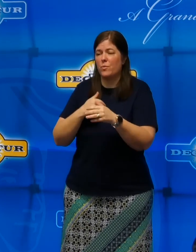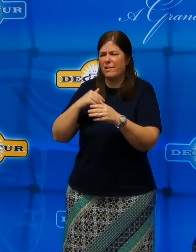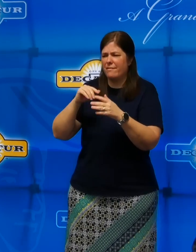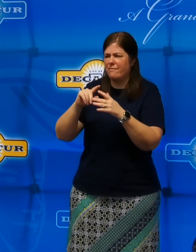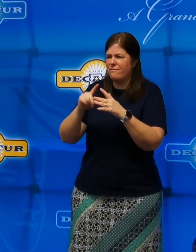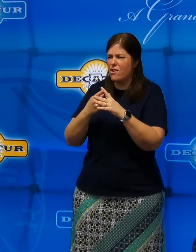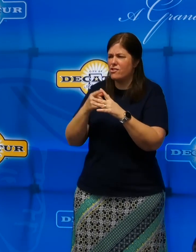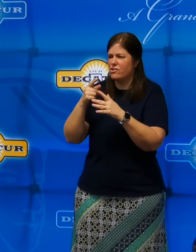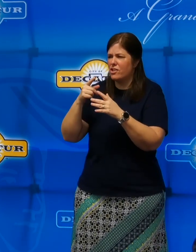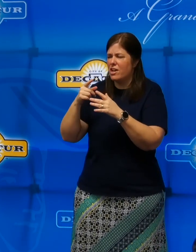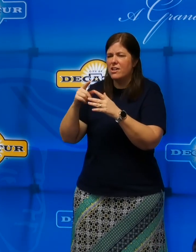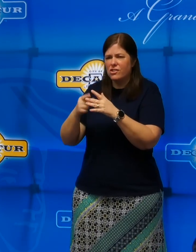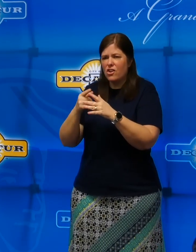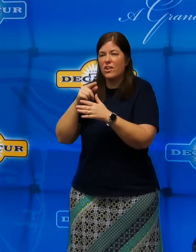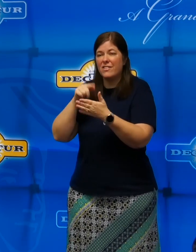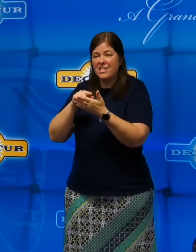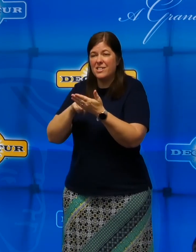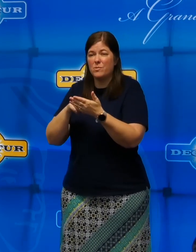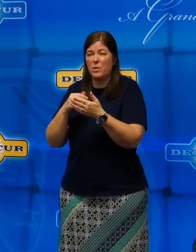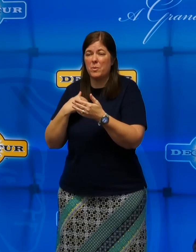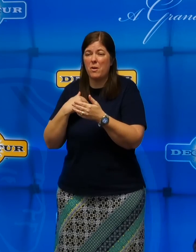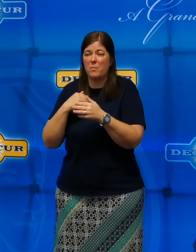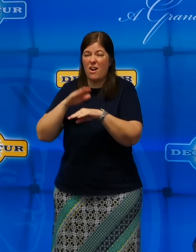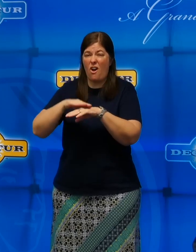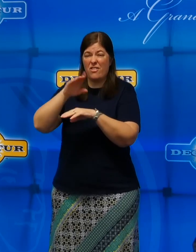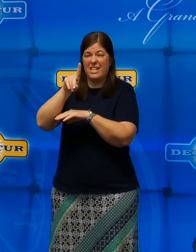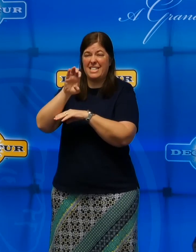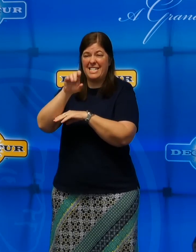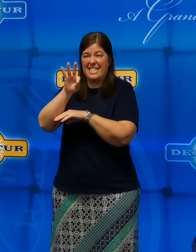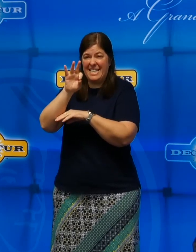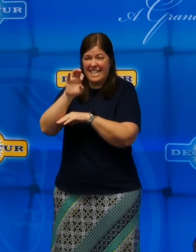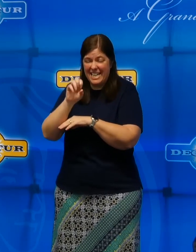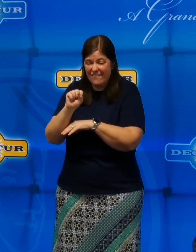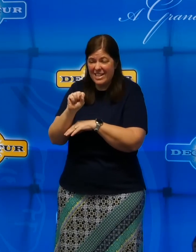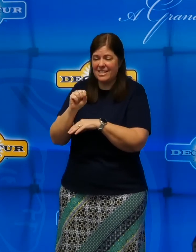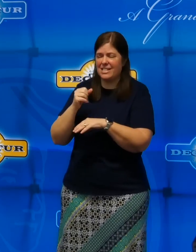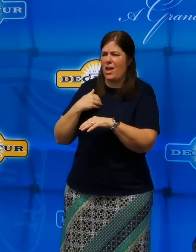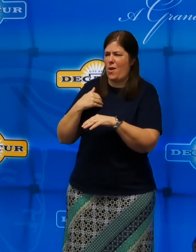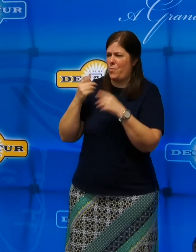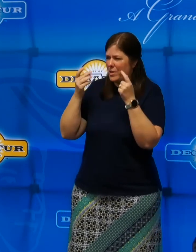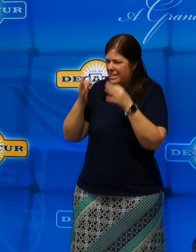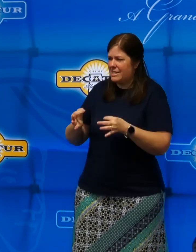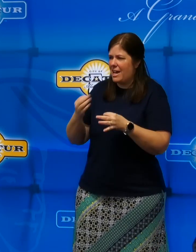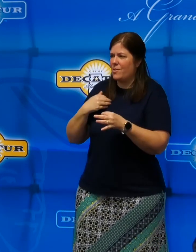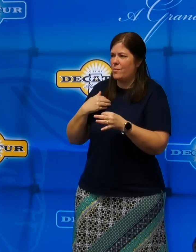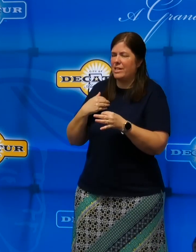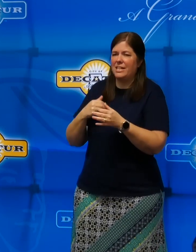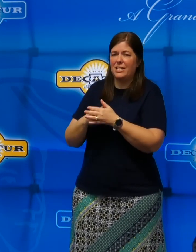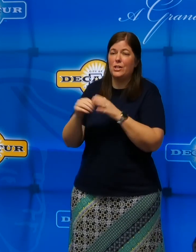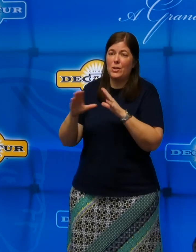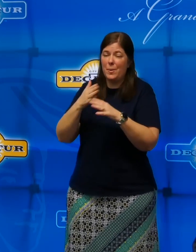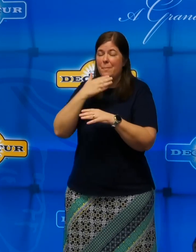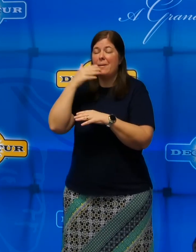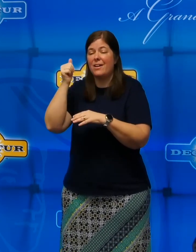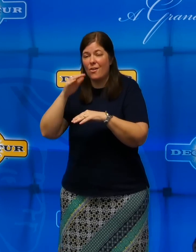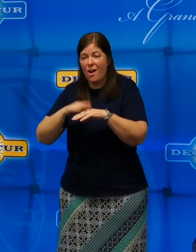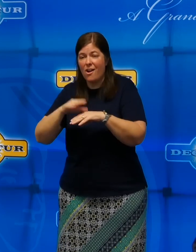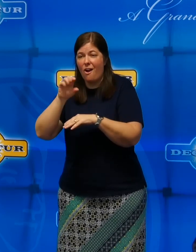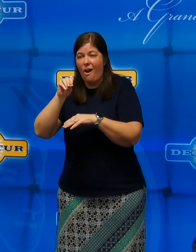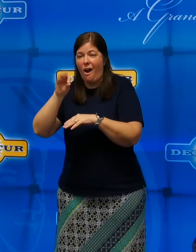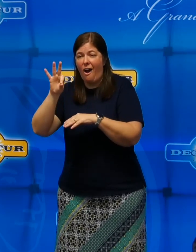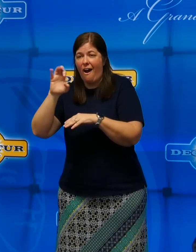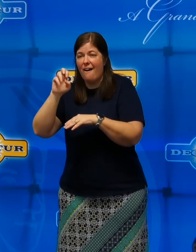we probably were doing defensive playing, and we decided we were going to have to up our game on our offensive playing. We're almost to halftime. What